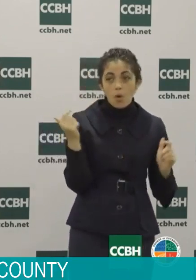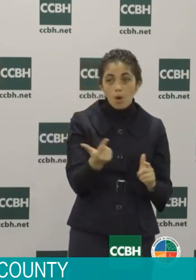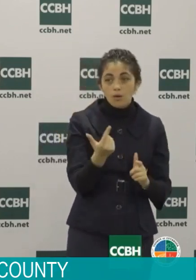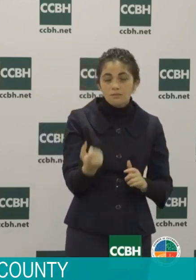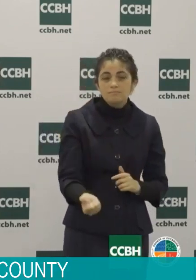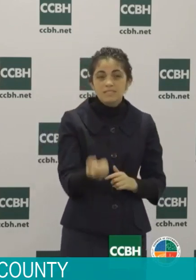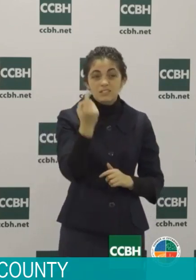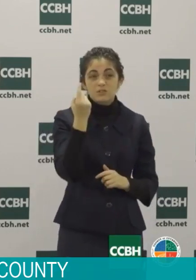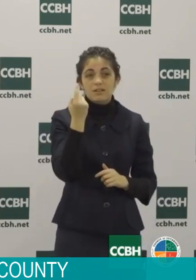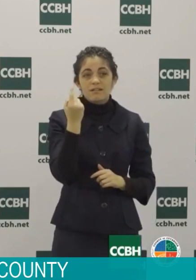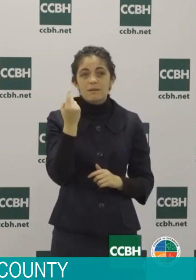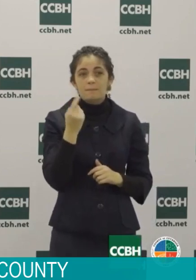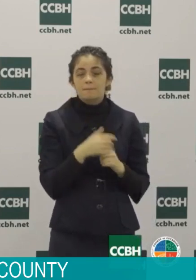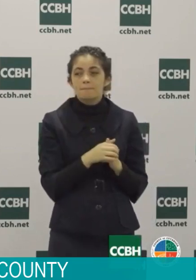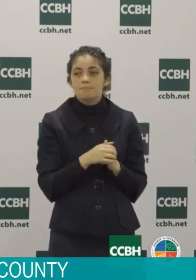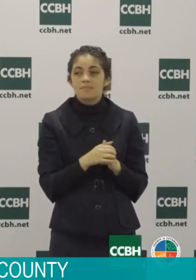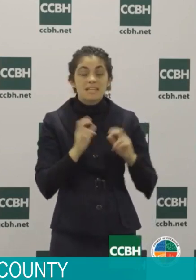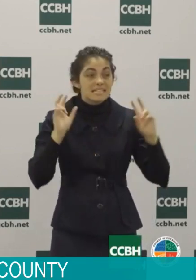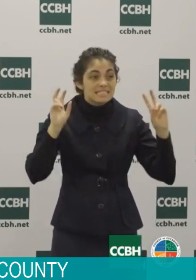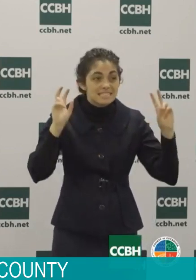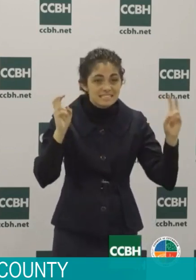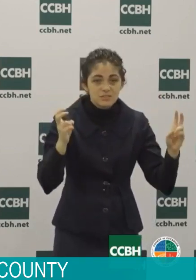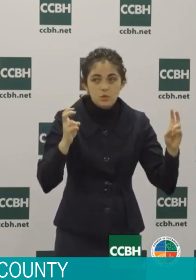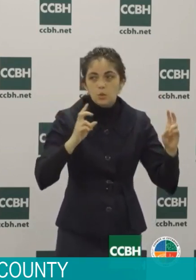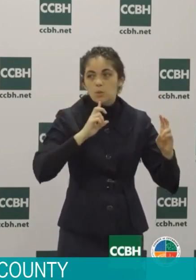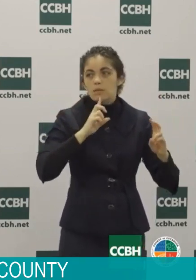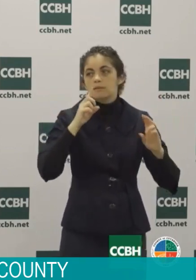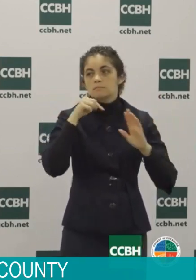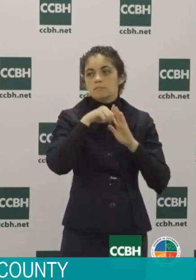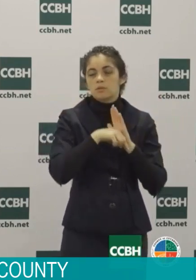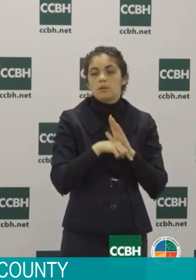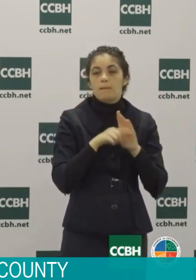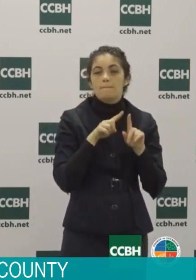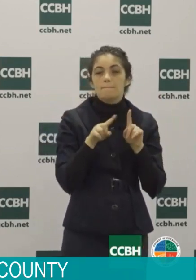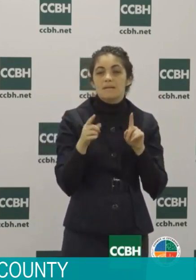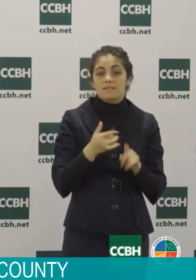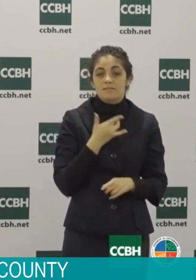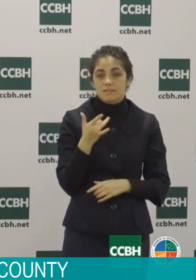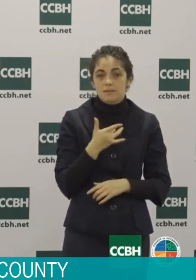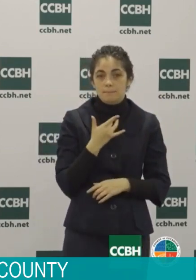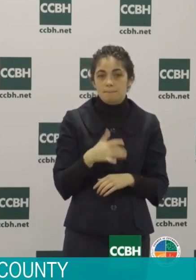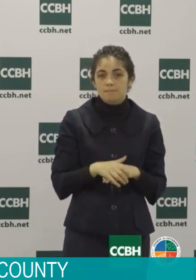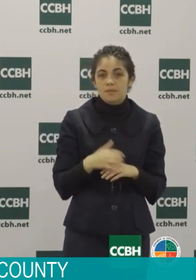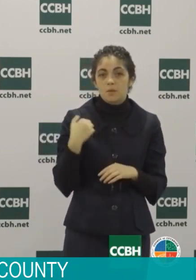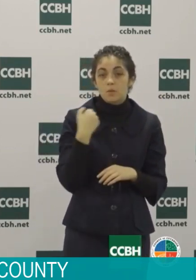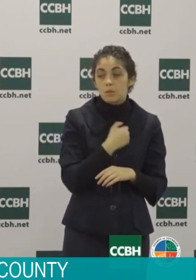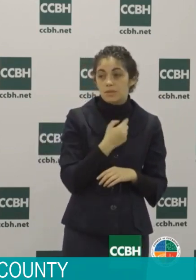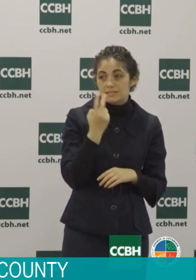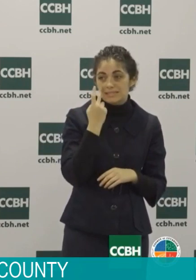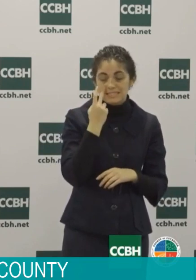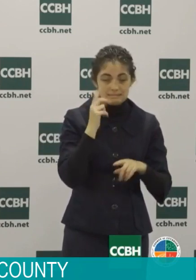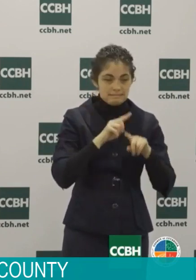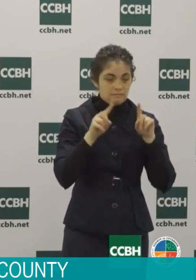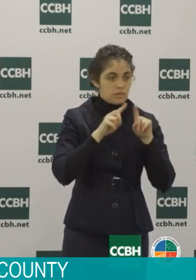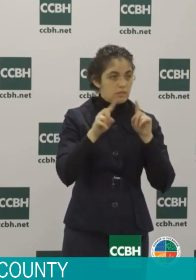viewers understand this issue very deeply, but I think what we're seeing